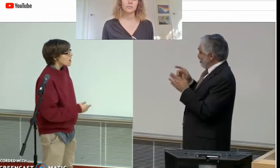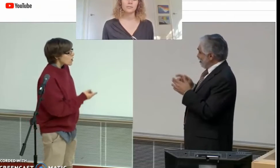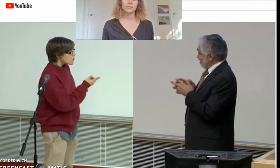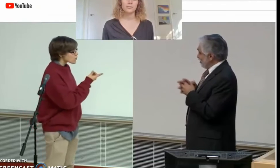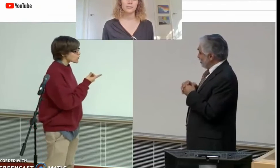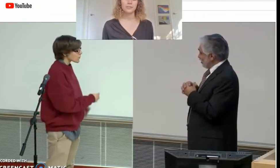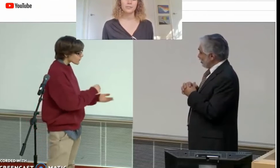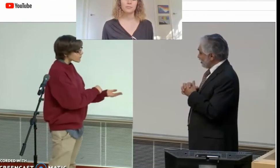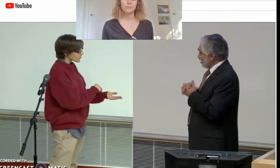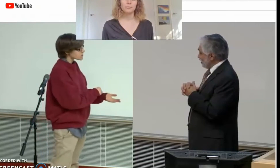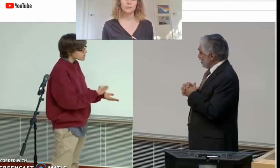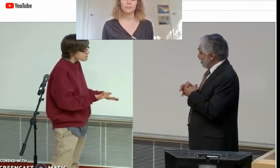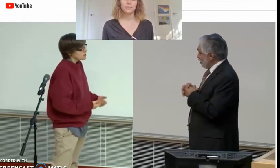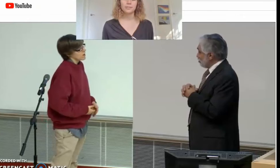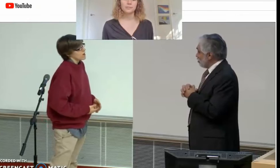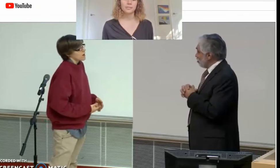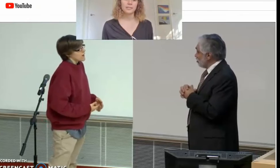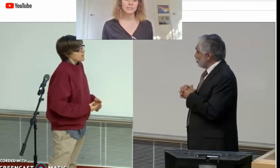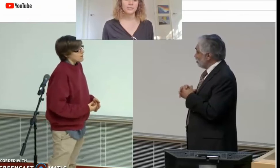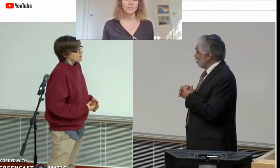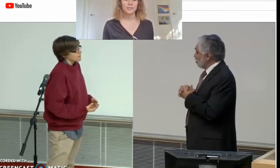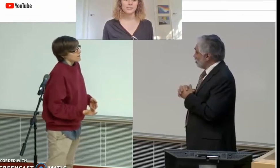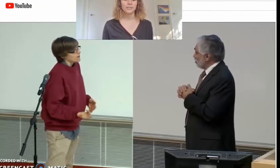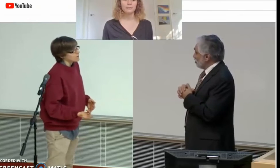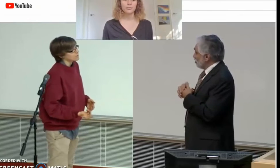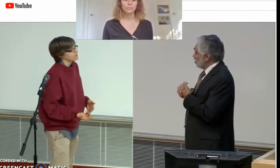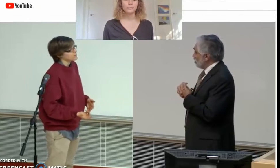So as for the people you're referring to, it's their decision and it's their life too.